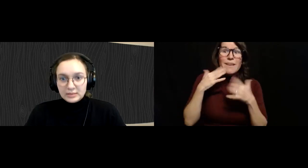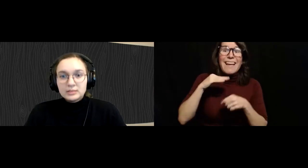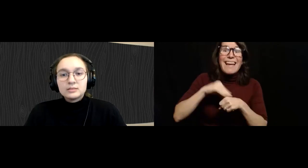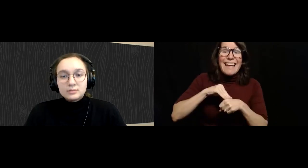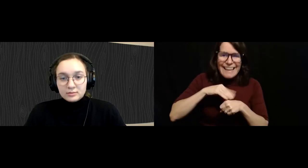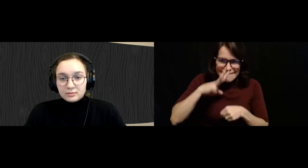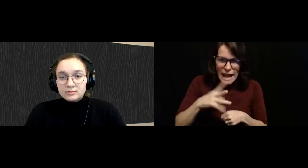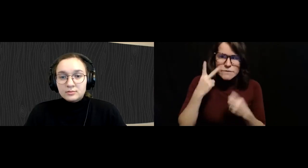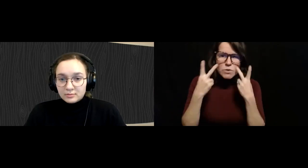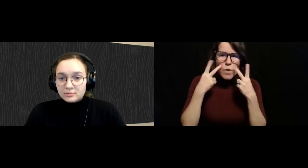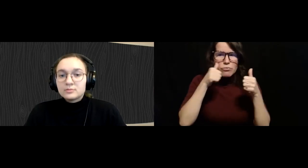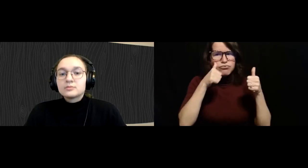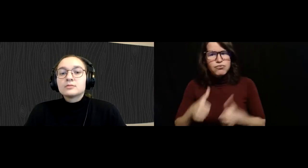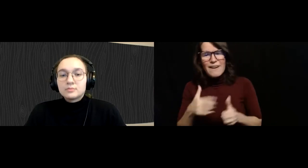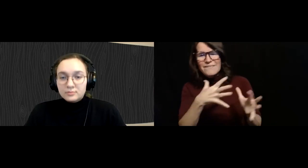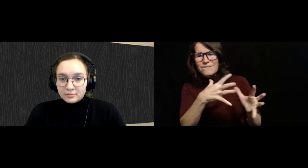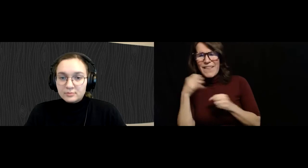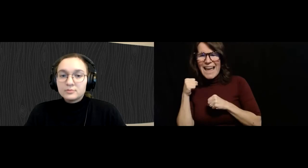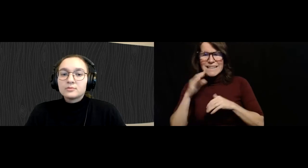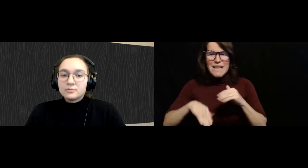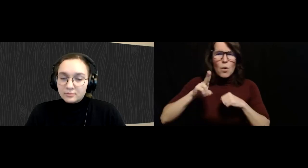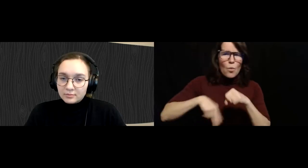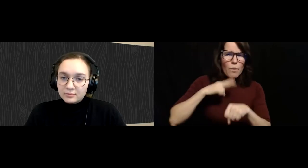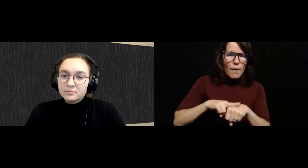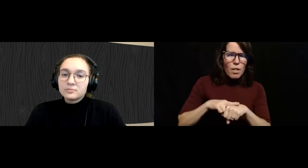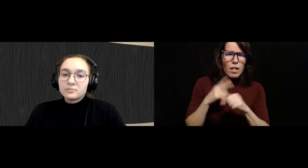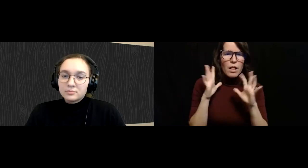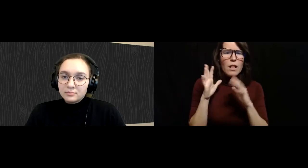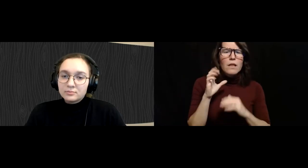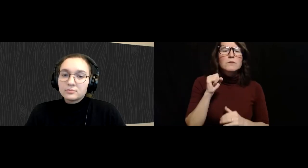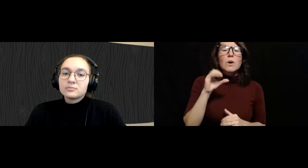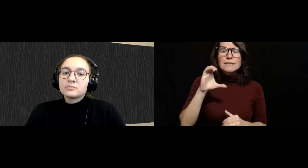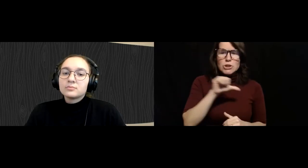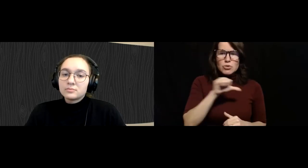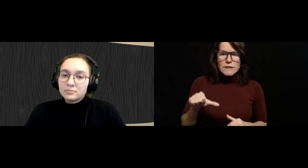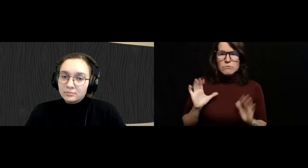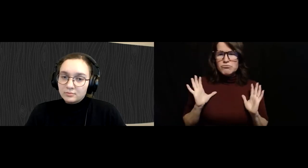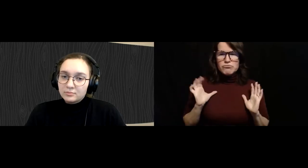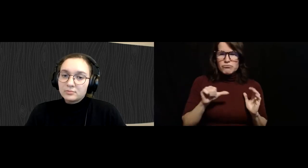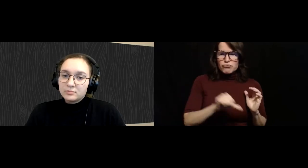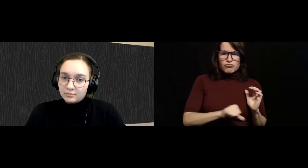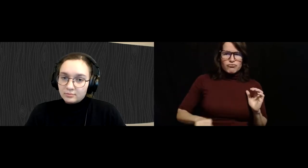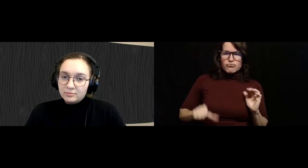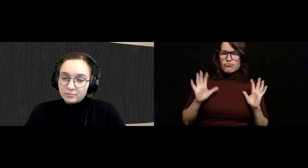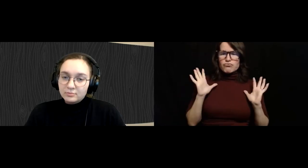and it can affect vision and make vision go away much quicker than